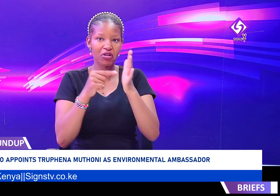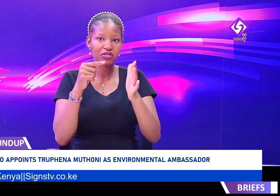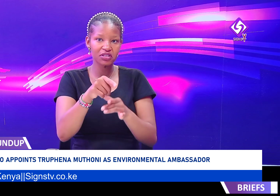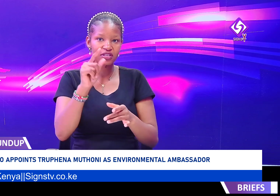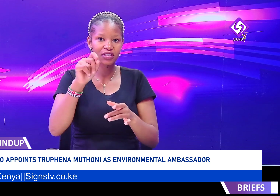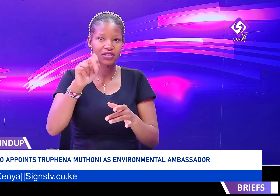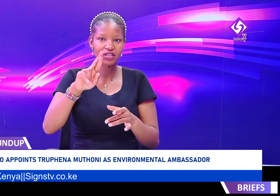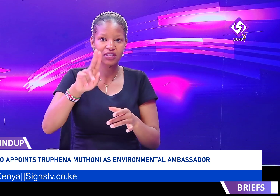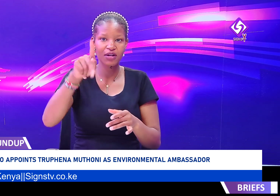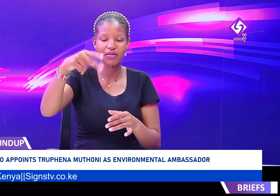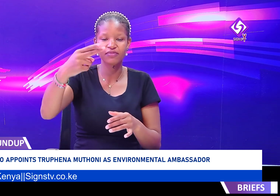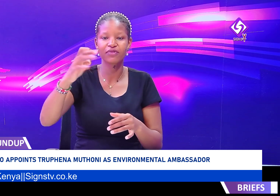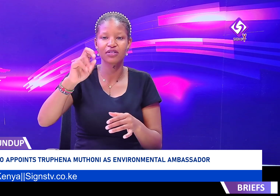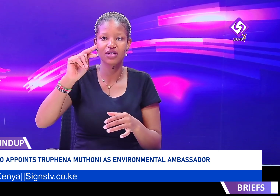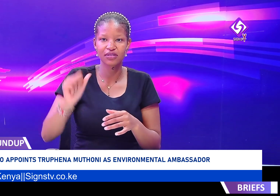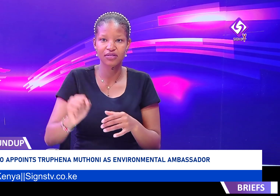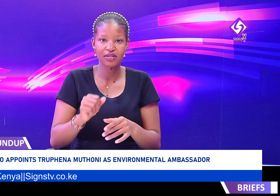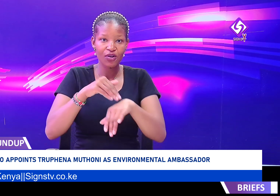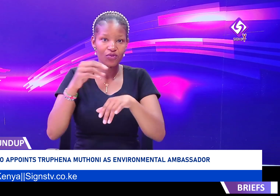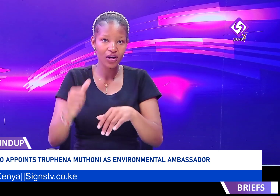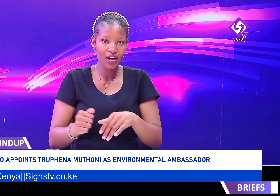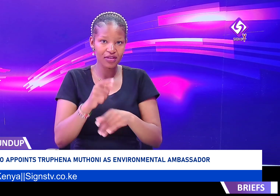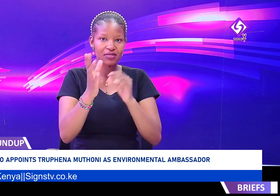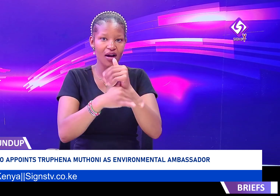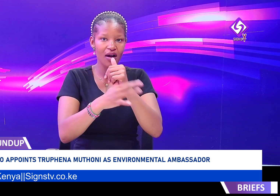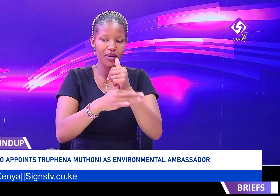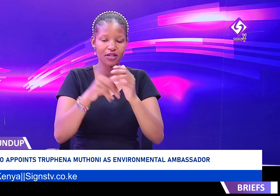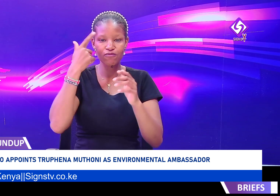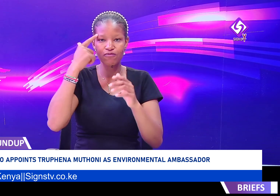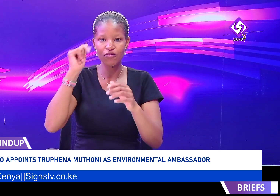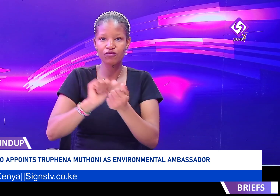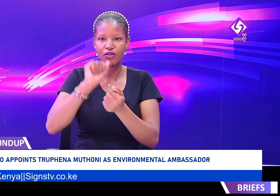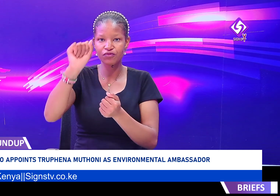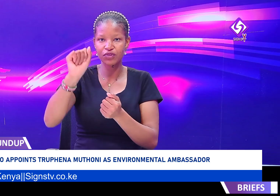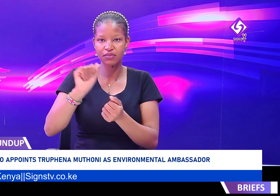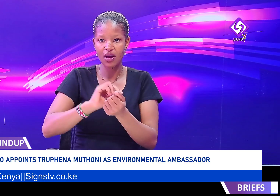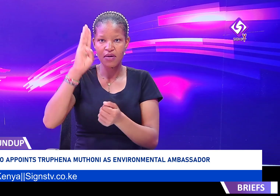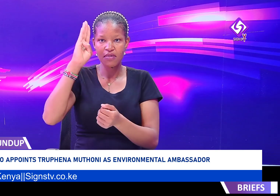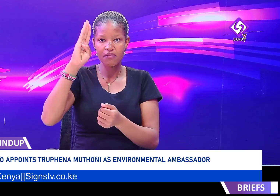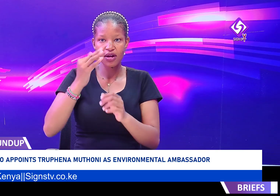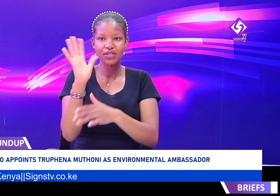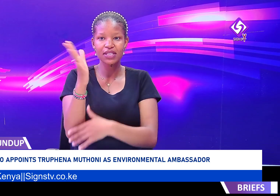appointed Trufena as an ambassador for the 15 million tree planting